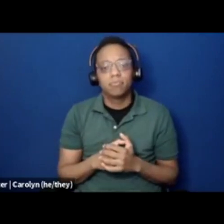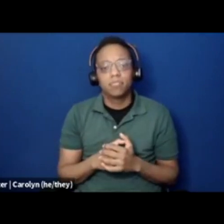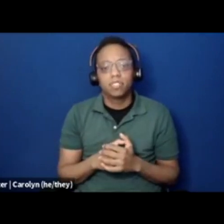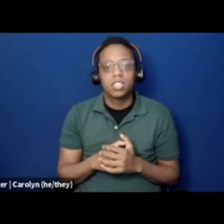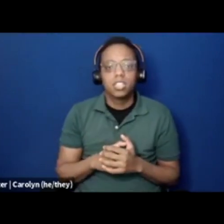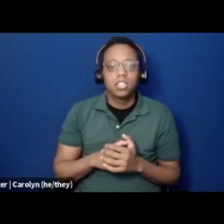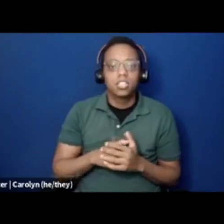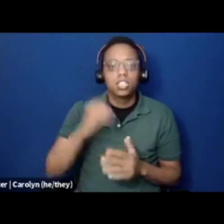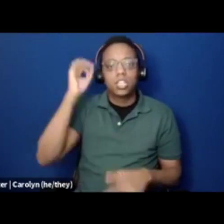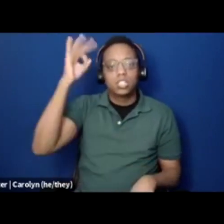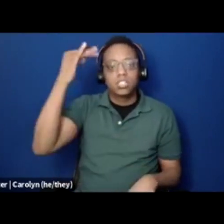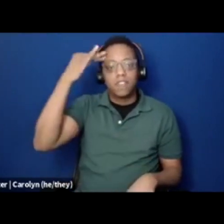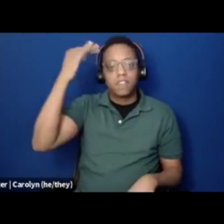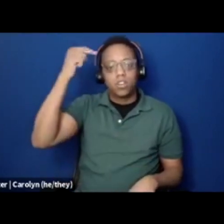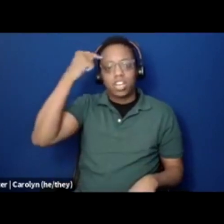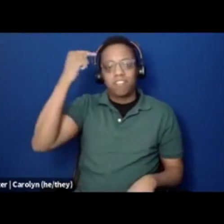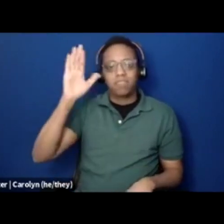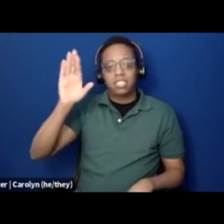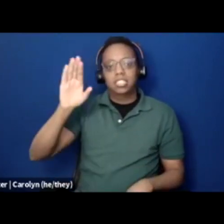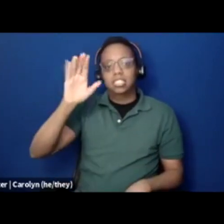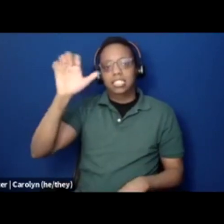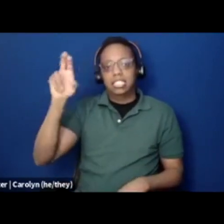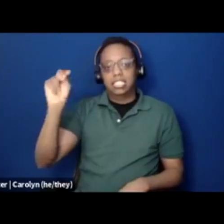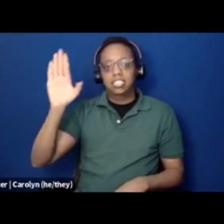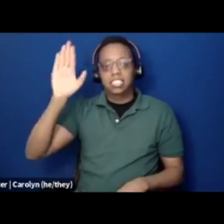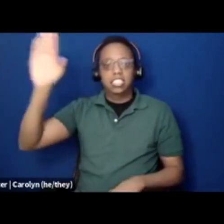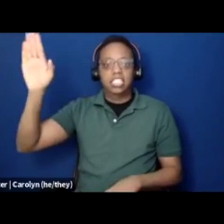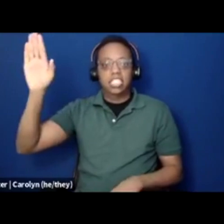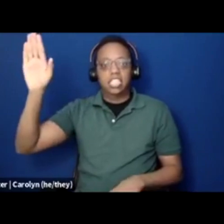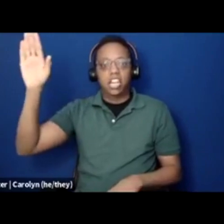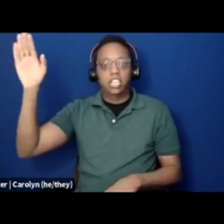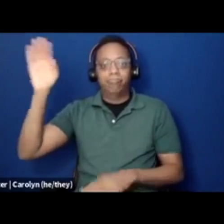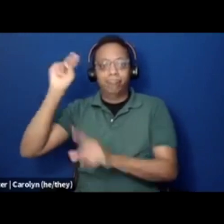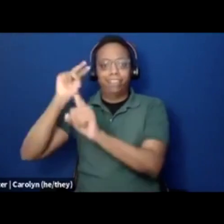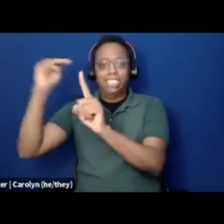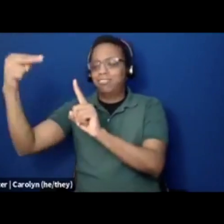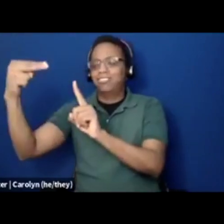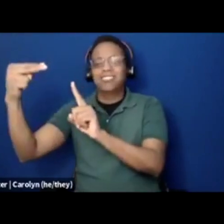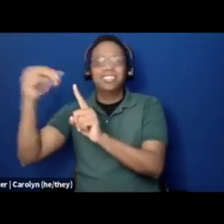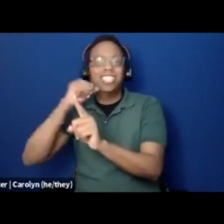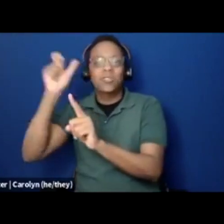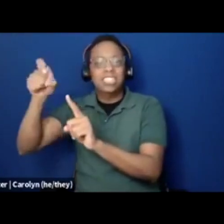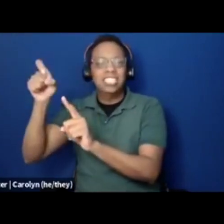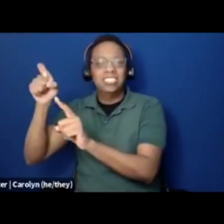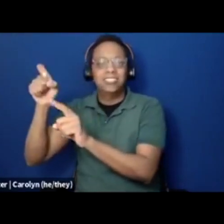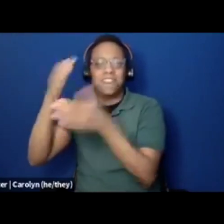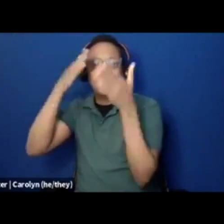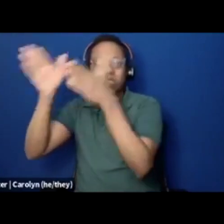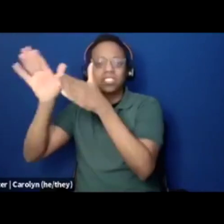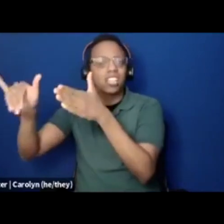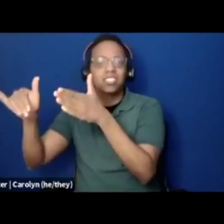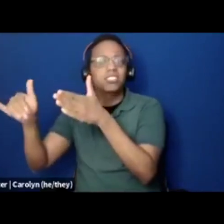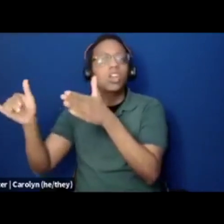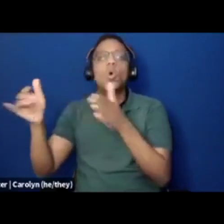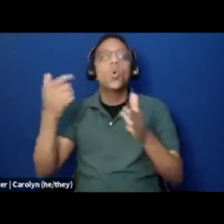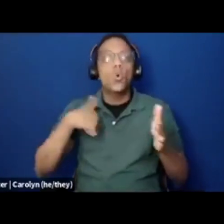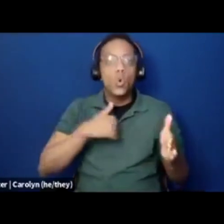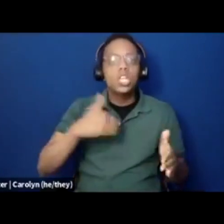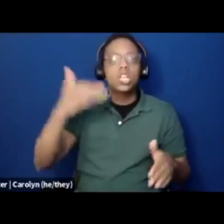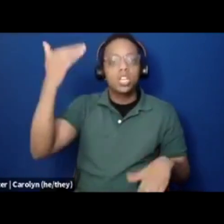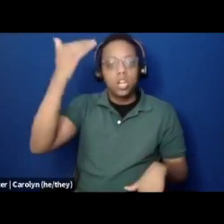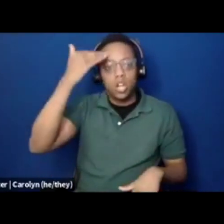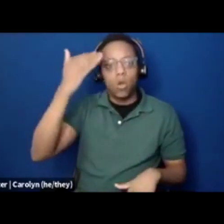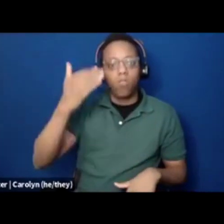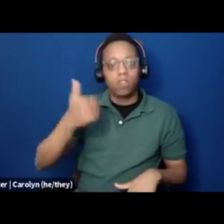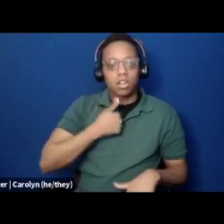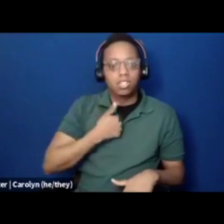know we exist. We have bodies, we have organizations, we have allies. We can create these surveys. We can create